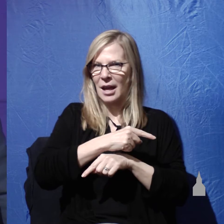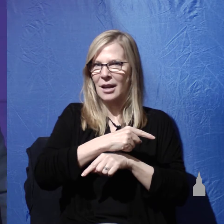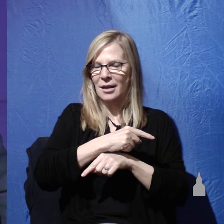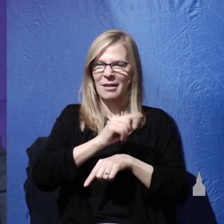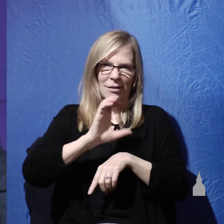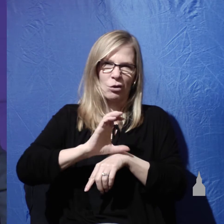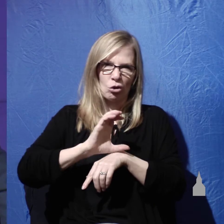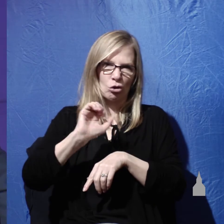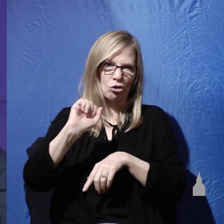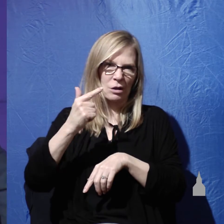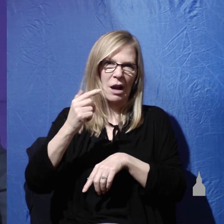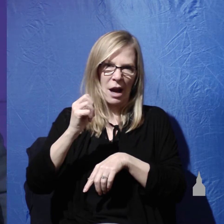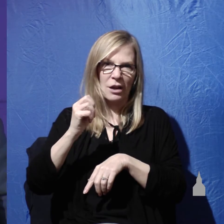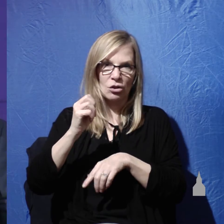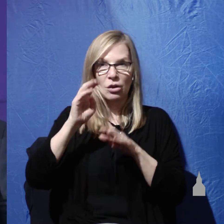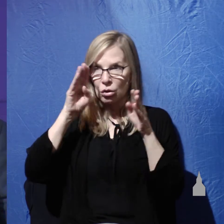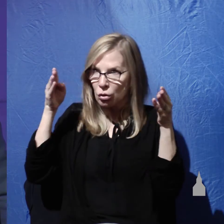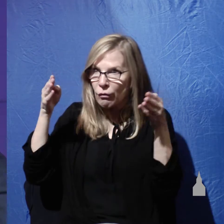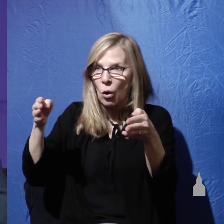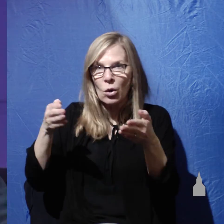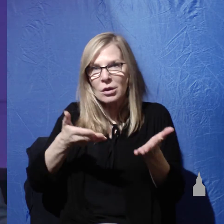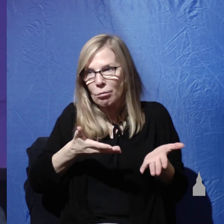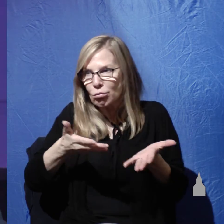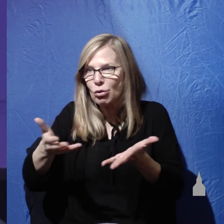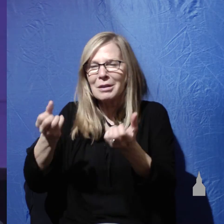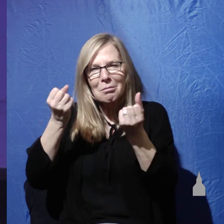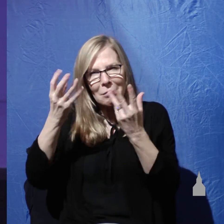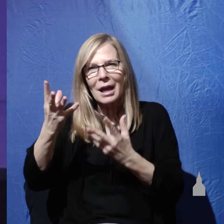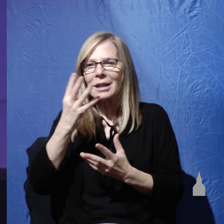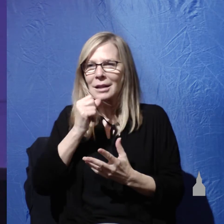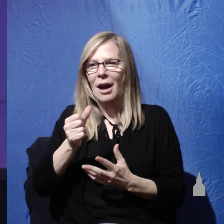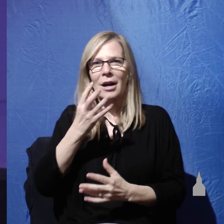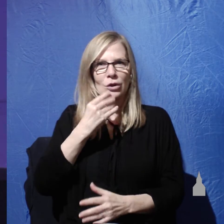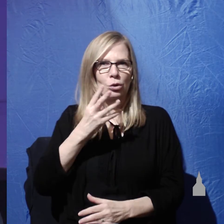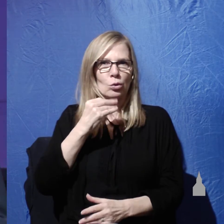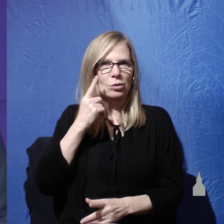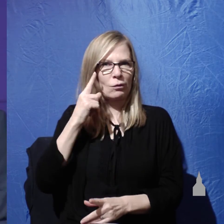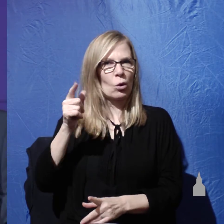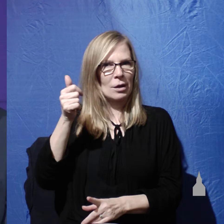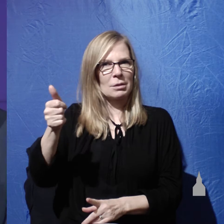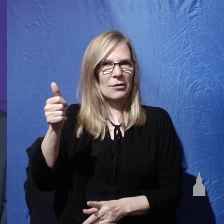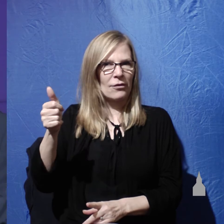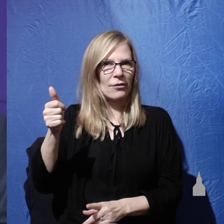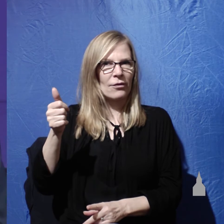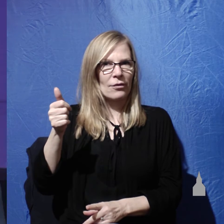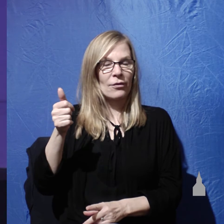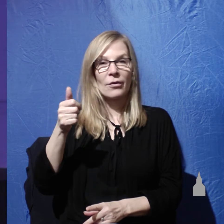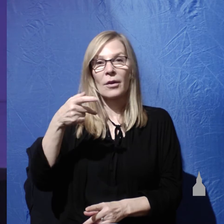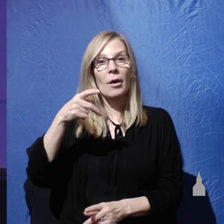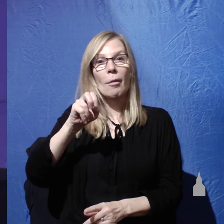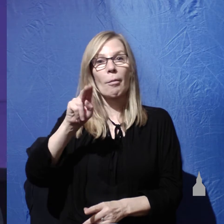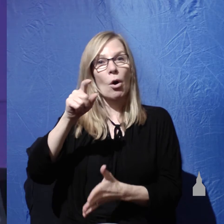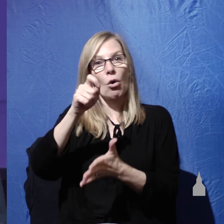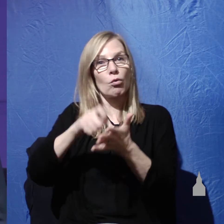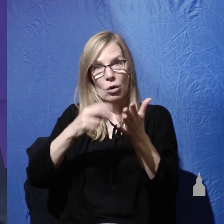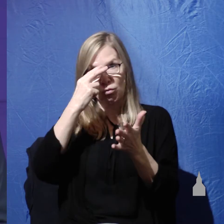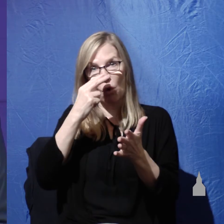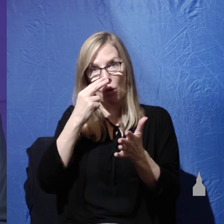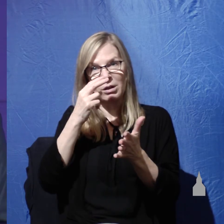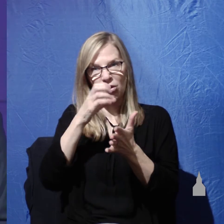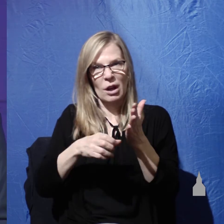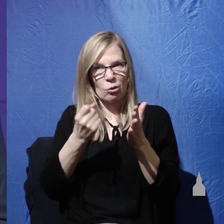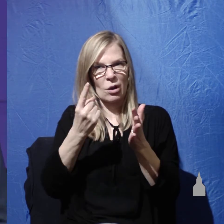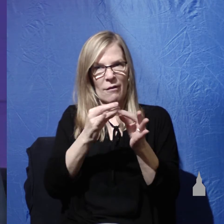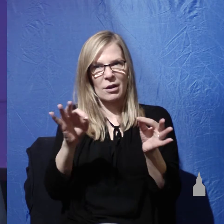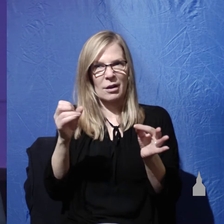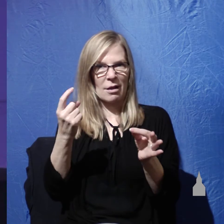the church age, in order to focus on bringing many Gentiles to himself. Listen to what Paul wrote in Romans 11:11. I say then, they